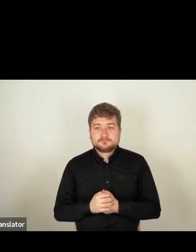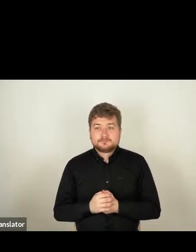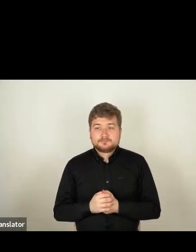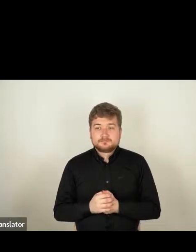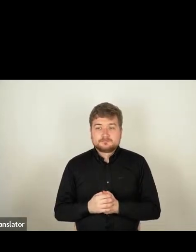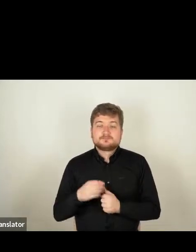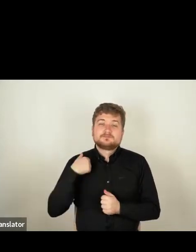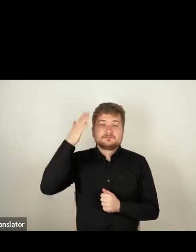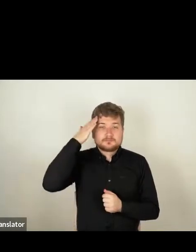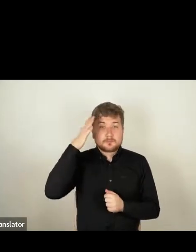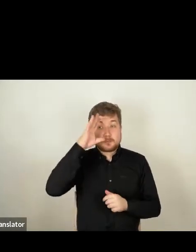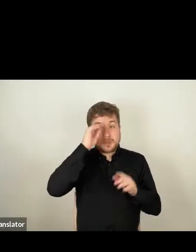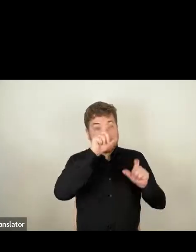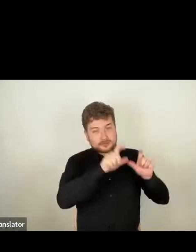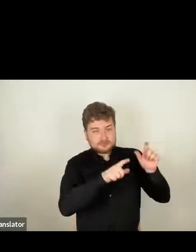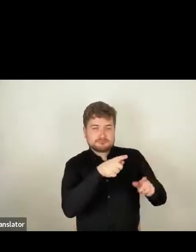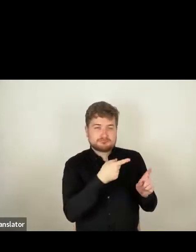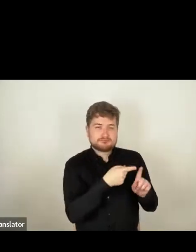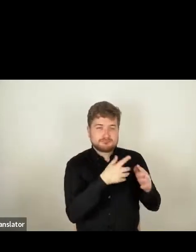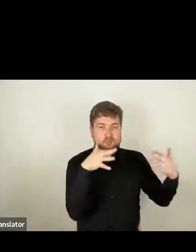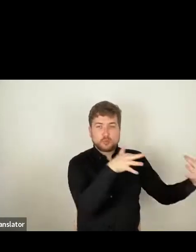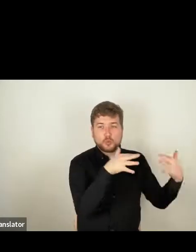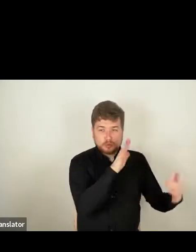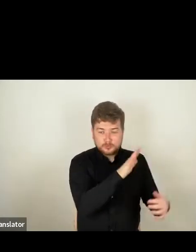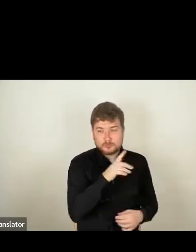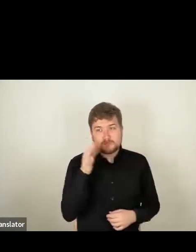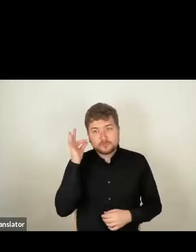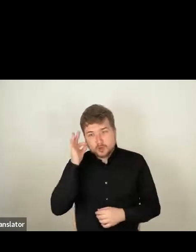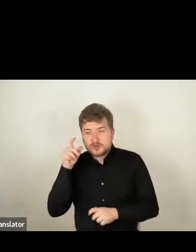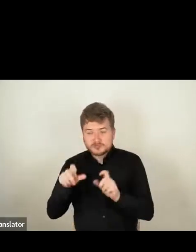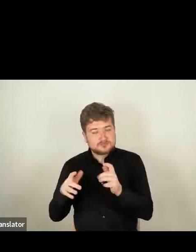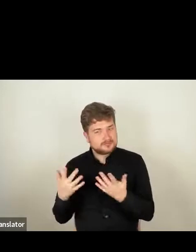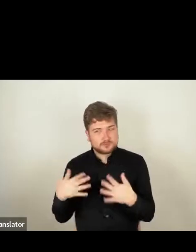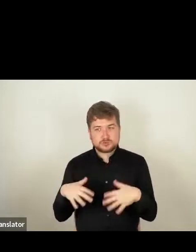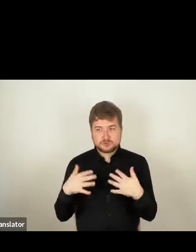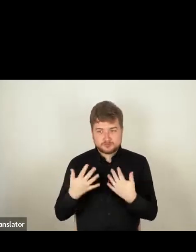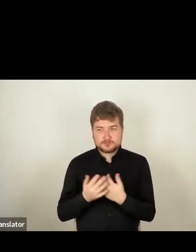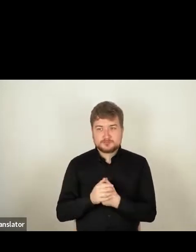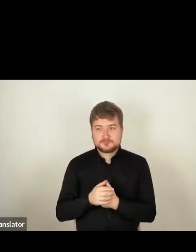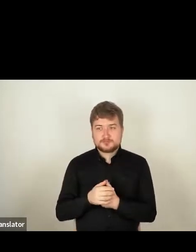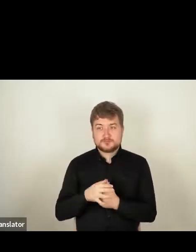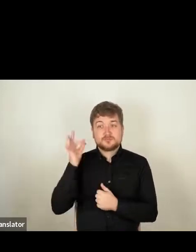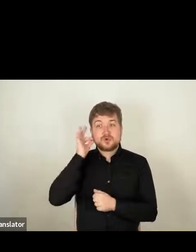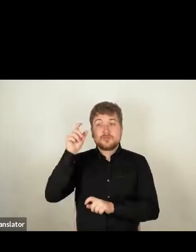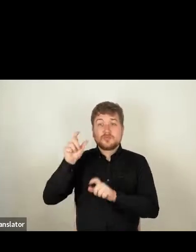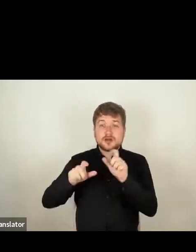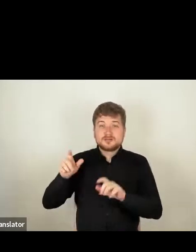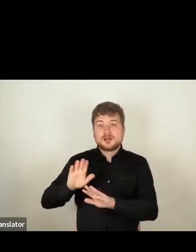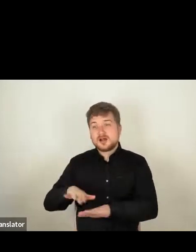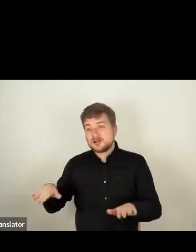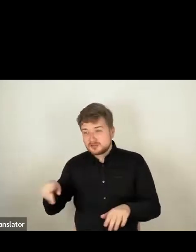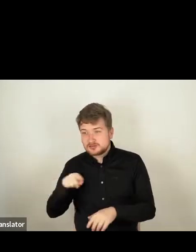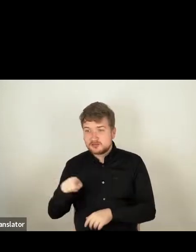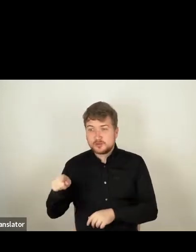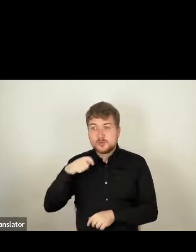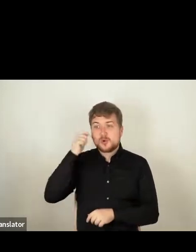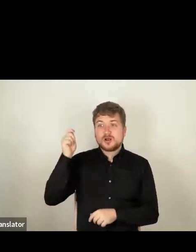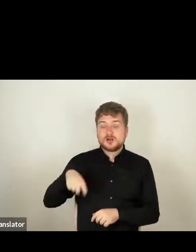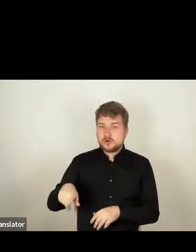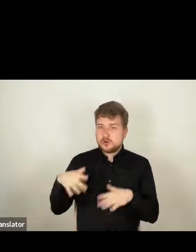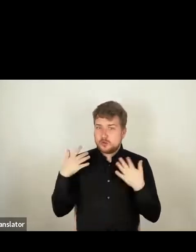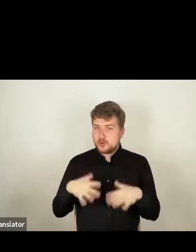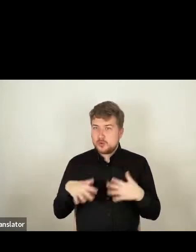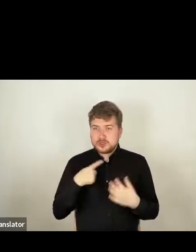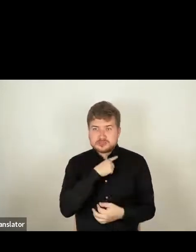that this is a very risky time for Ukrainian women and their children. And I think we need to think about humanitarian aid, and we need to be